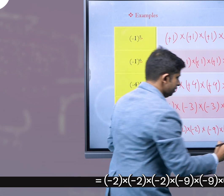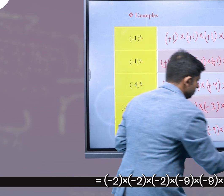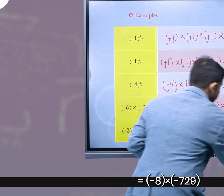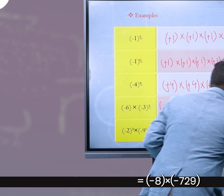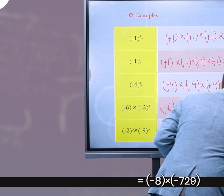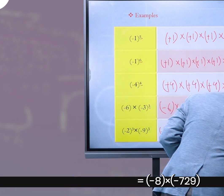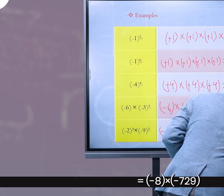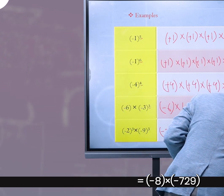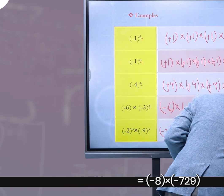Minus 8